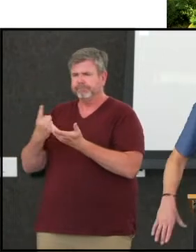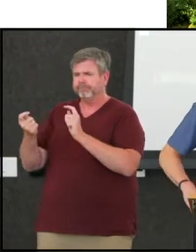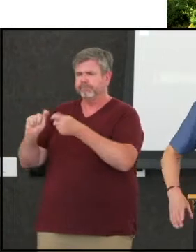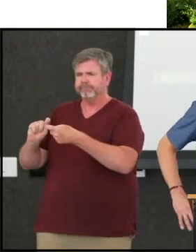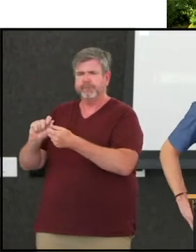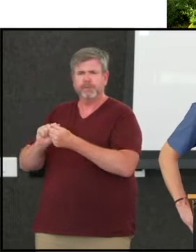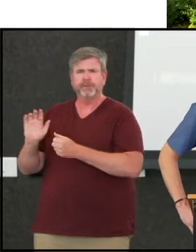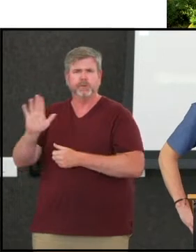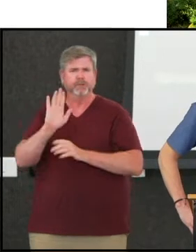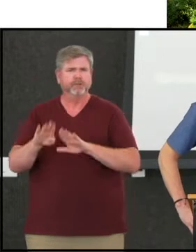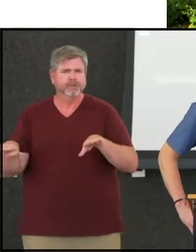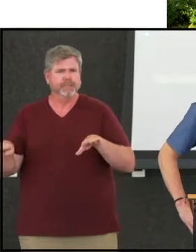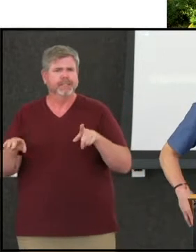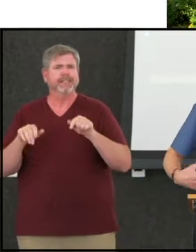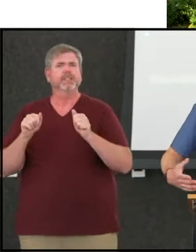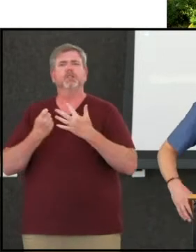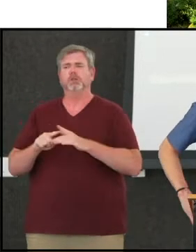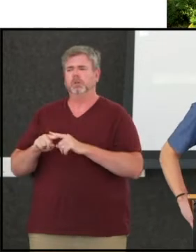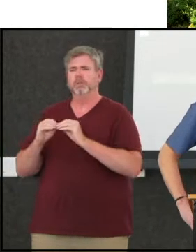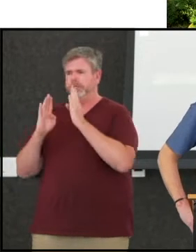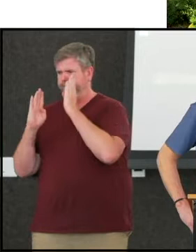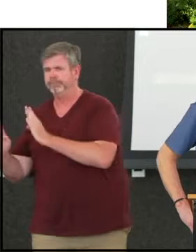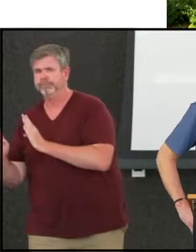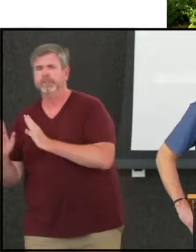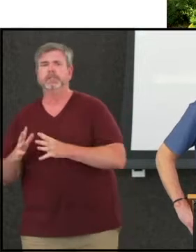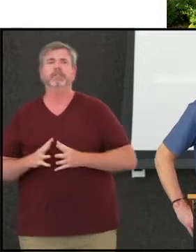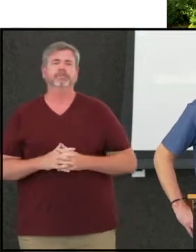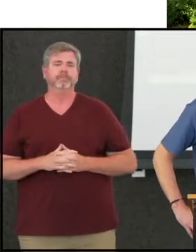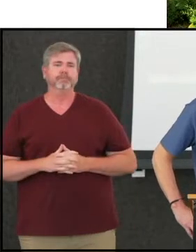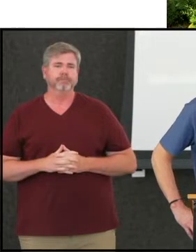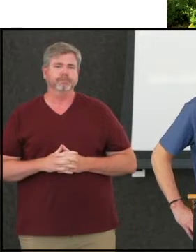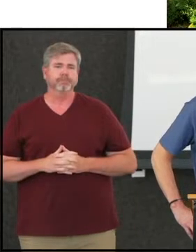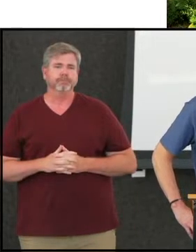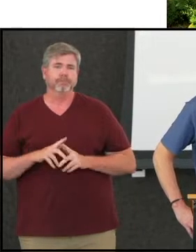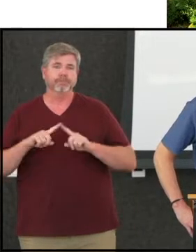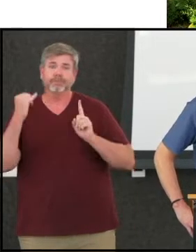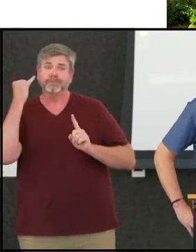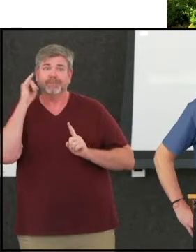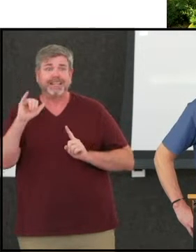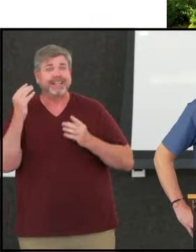had we known now what the information that's available now, I think it could have made a difference.